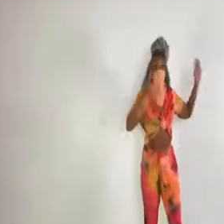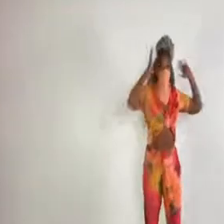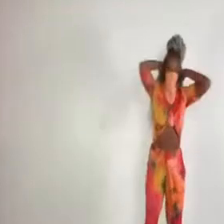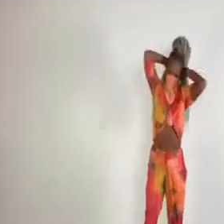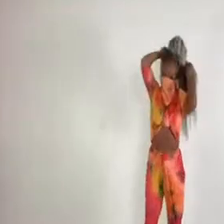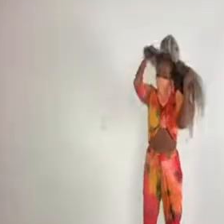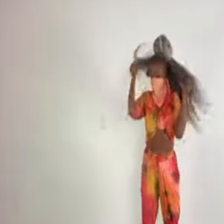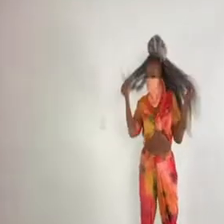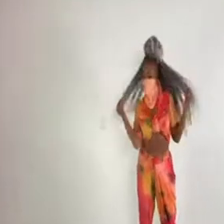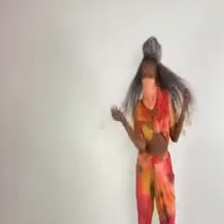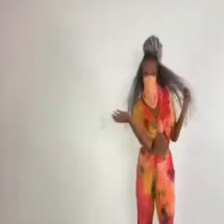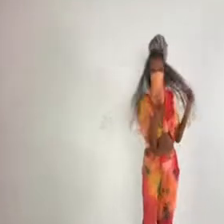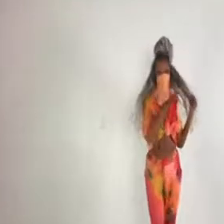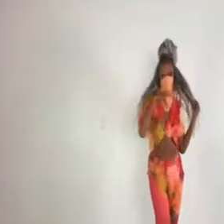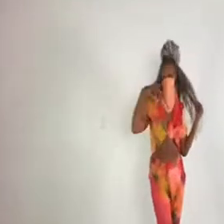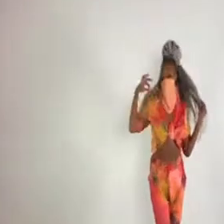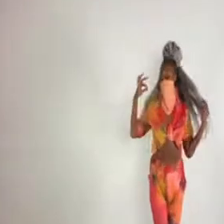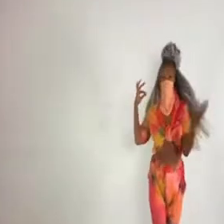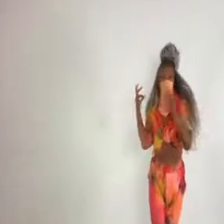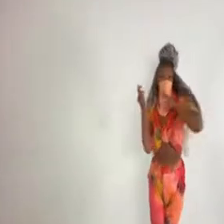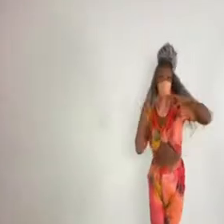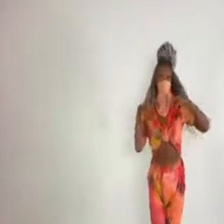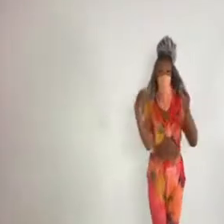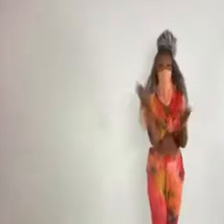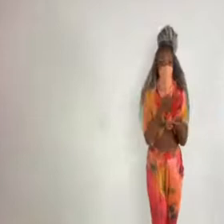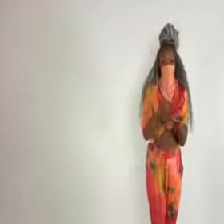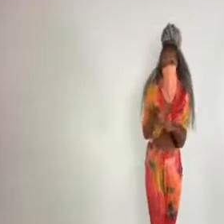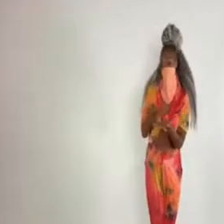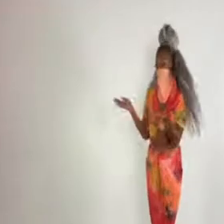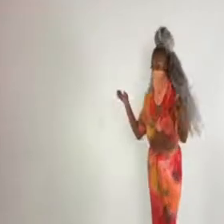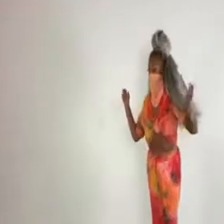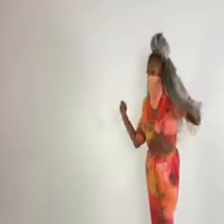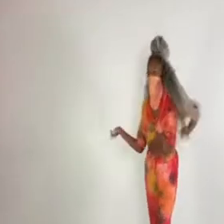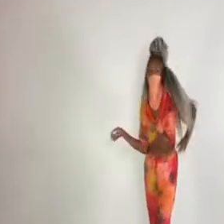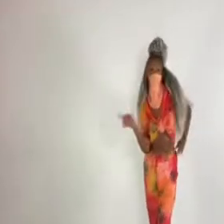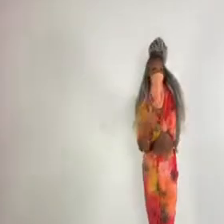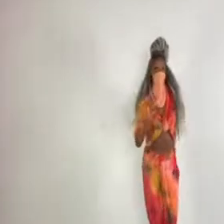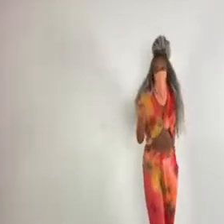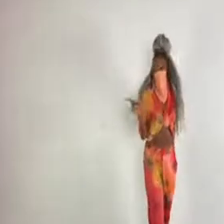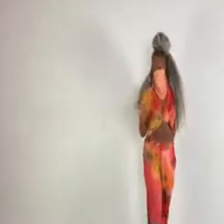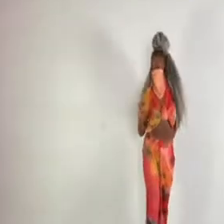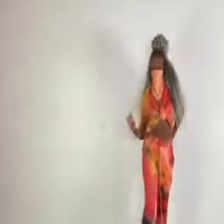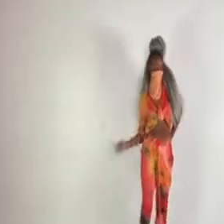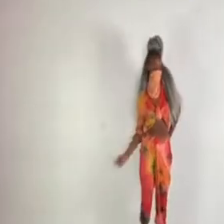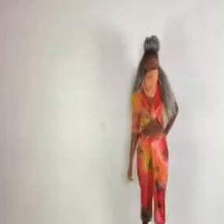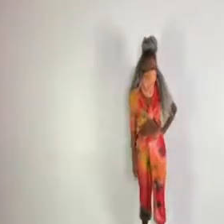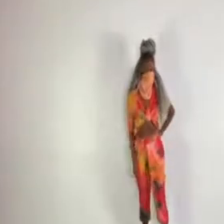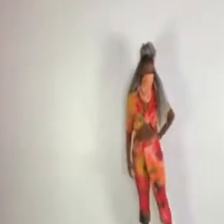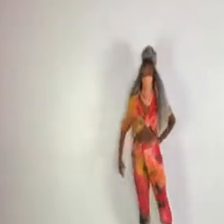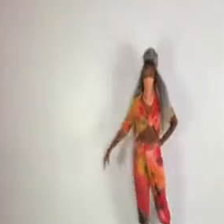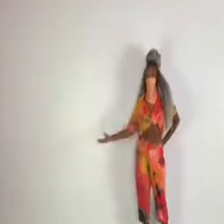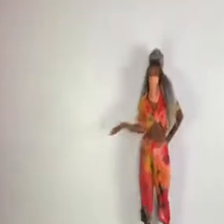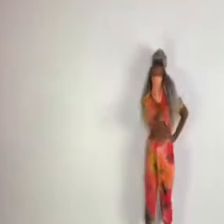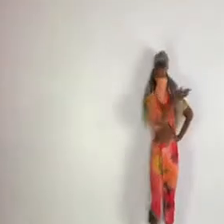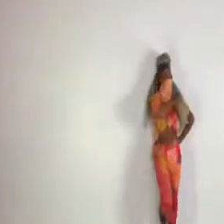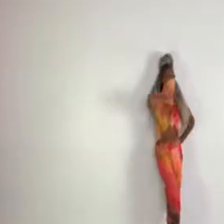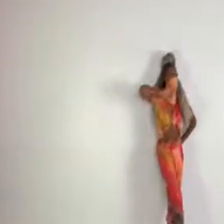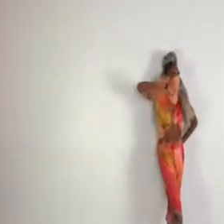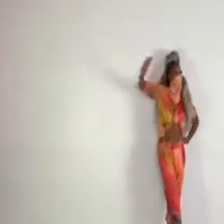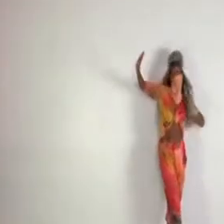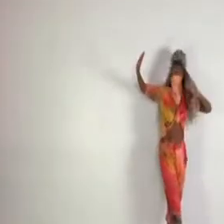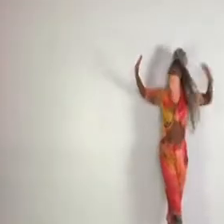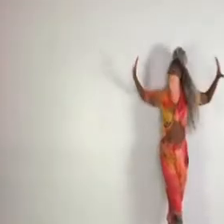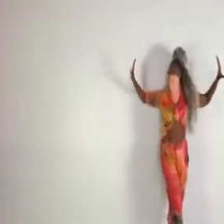stamp books. Not in need of any government assistance, just straight abandoned the resistance. I remember back in the day she